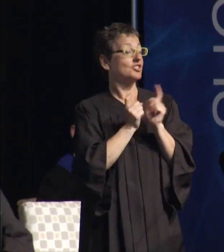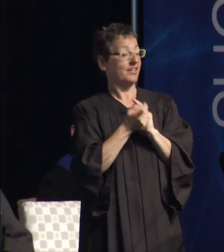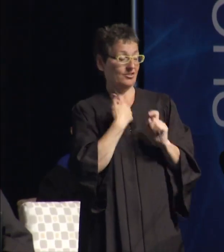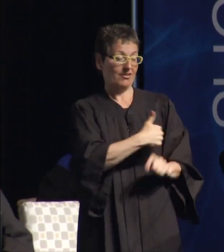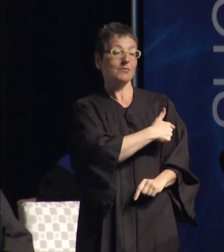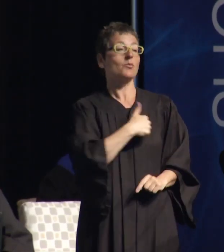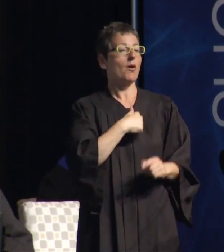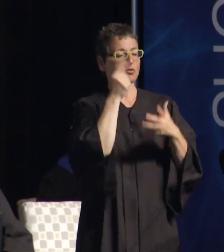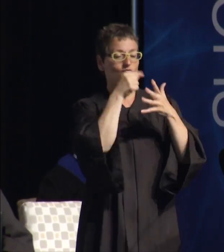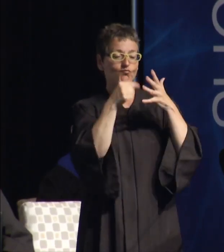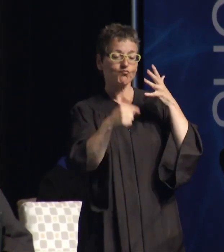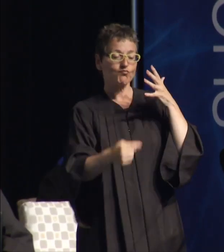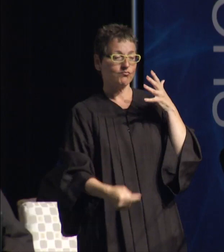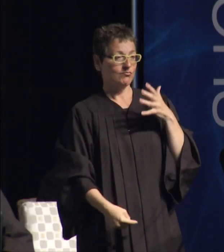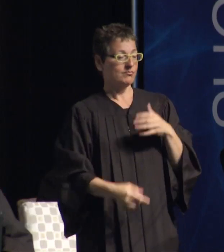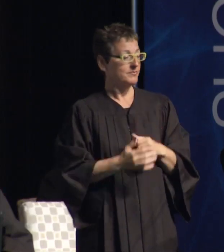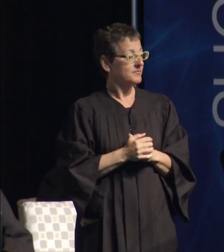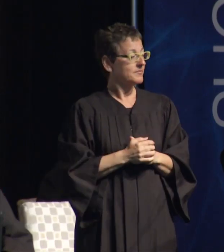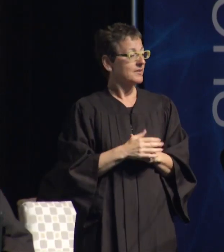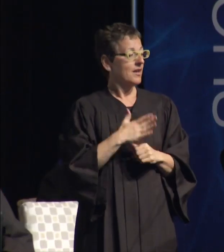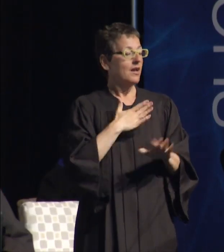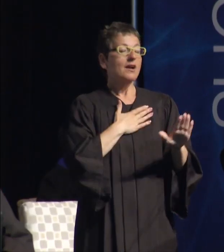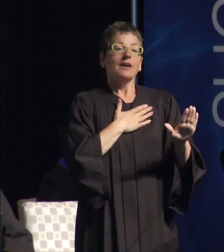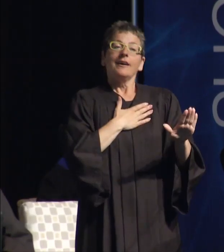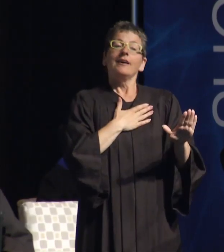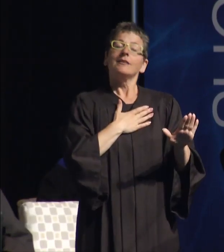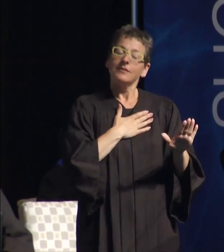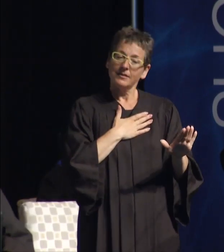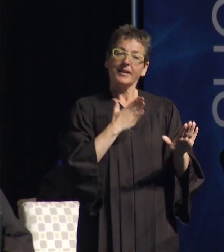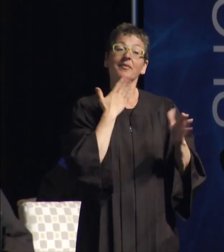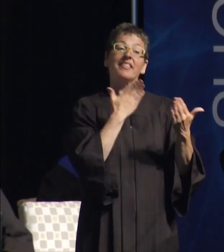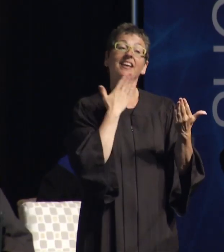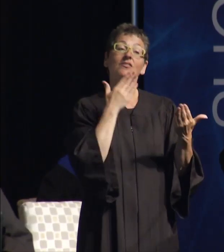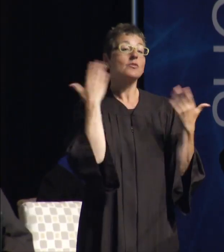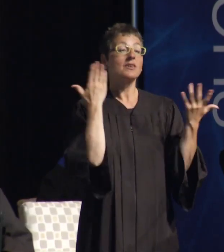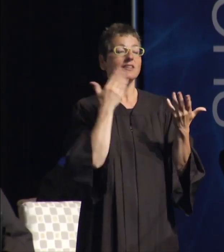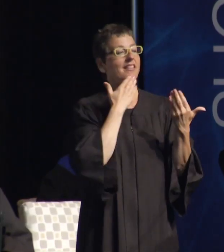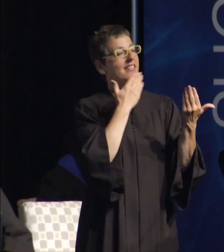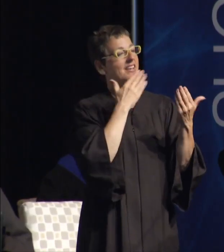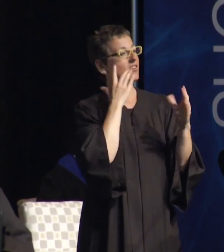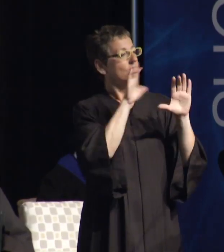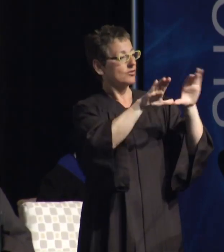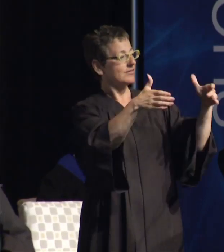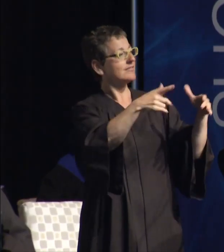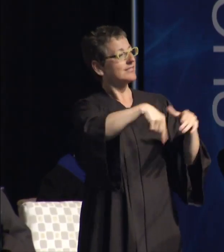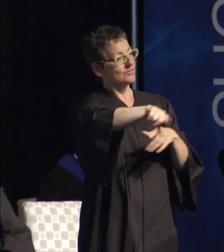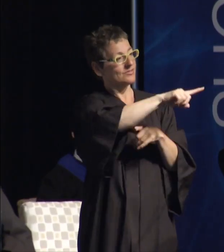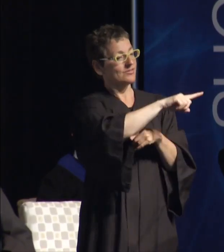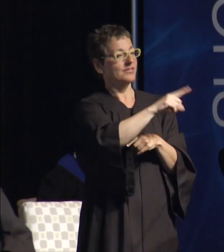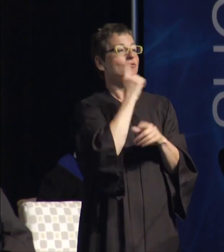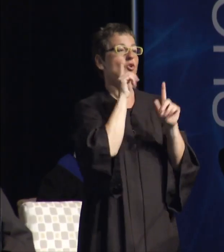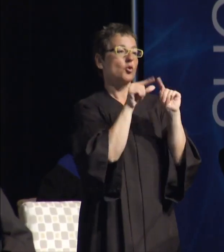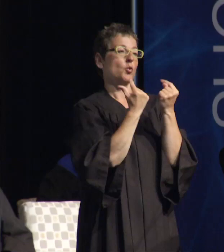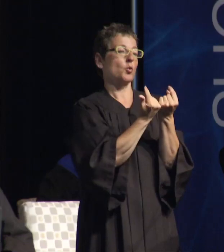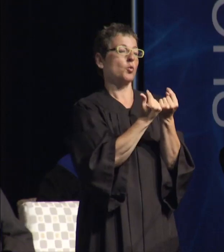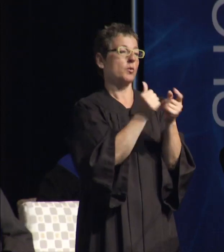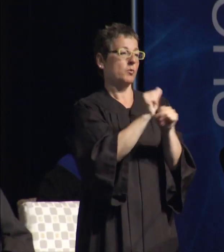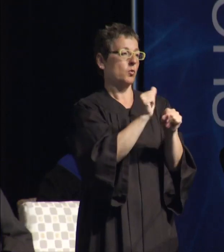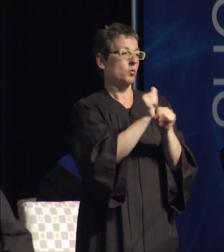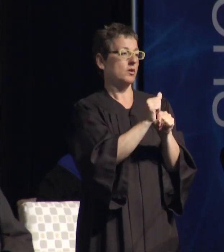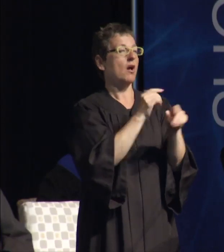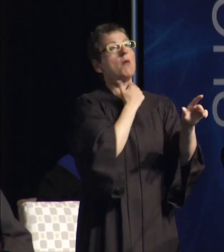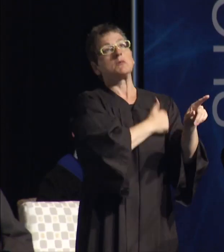promises. My gratitude list to my classmates who taught me the value of group work. And I'm sorry for the many